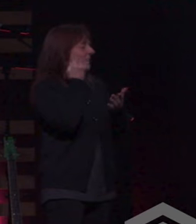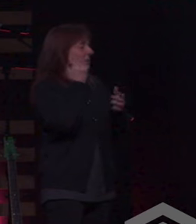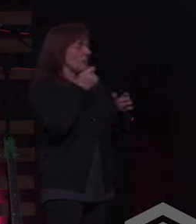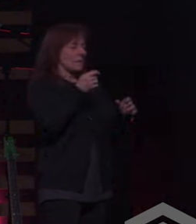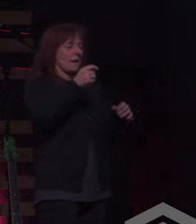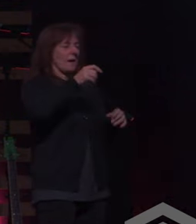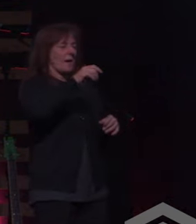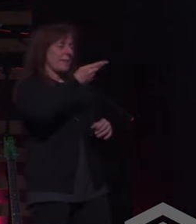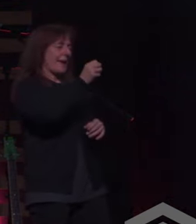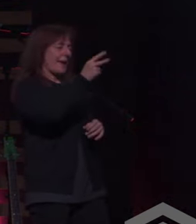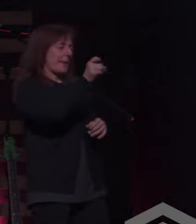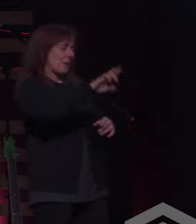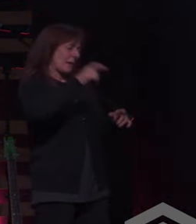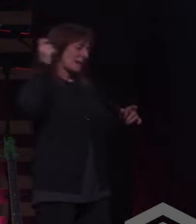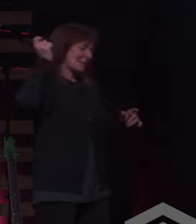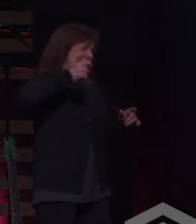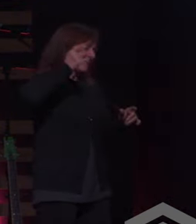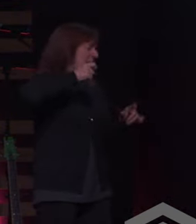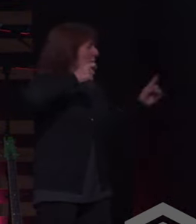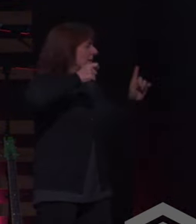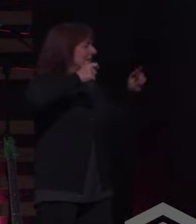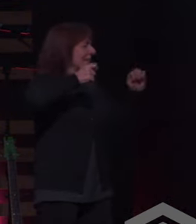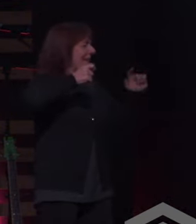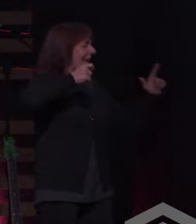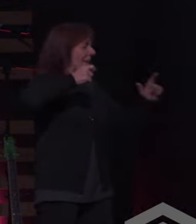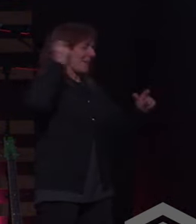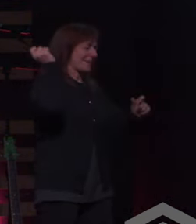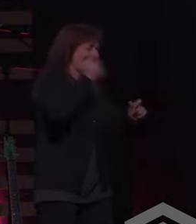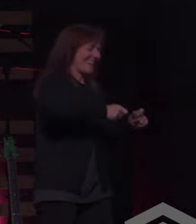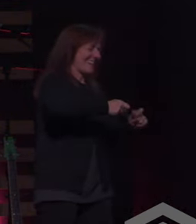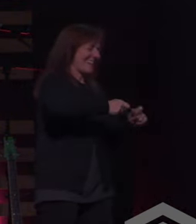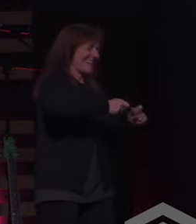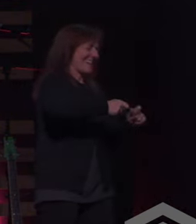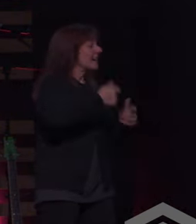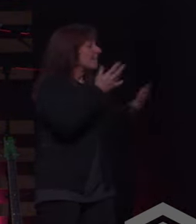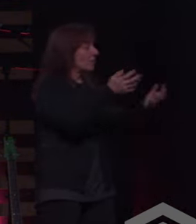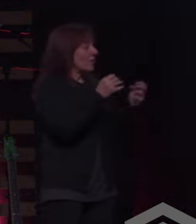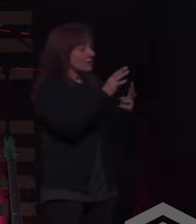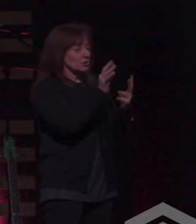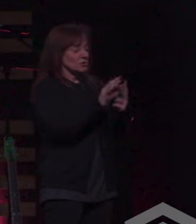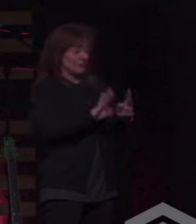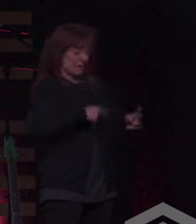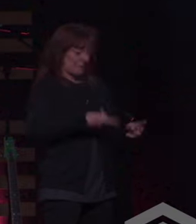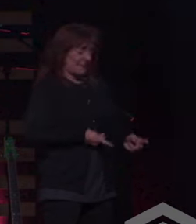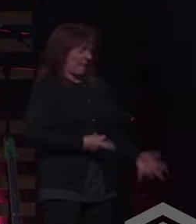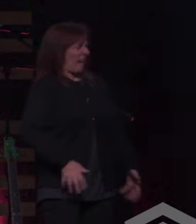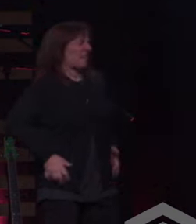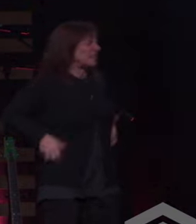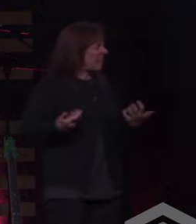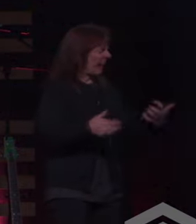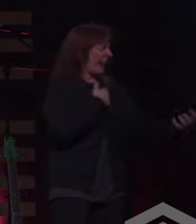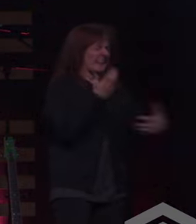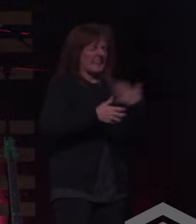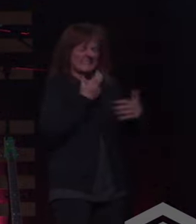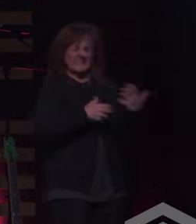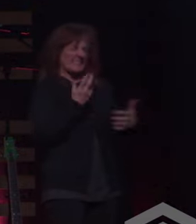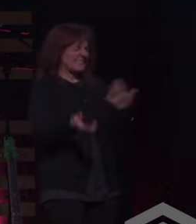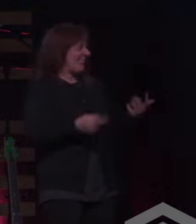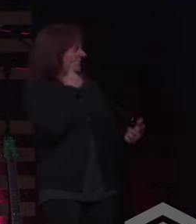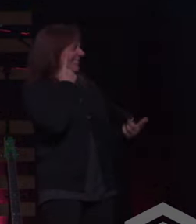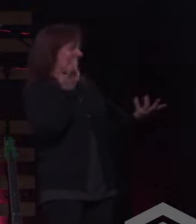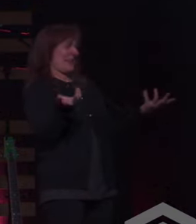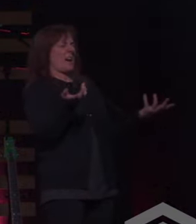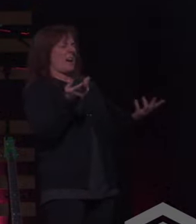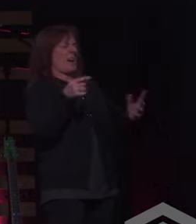all you're looking for is nails, right? And so as we go through this series, if you want to choose to get upset about things, if you want to choose to think